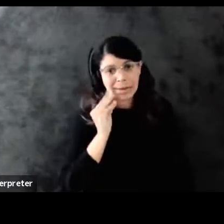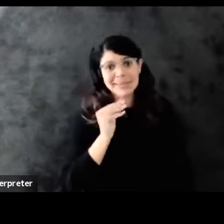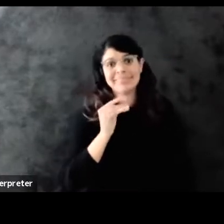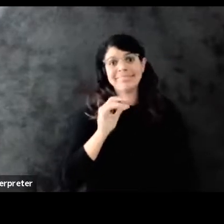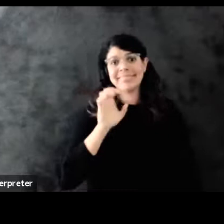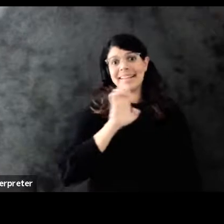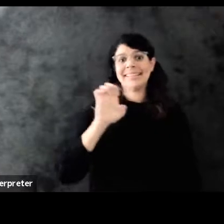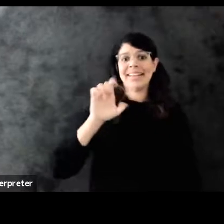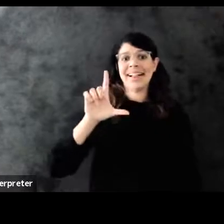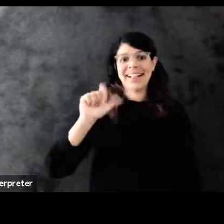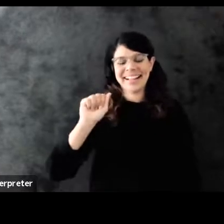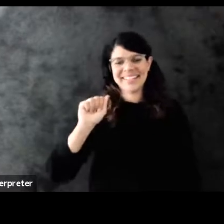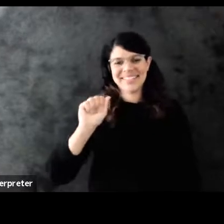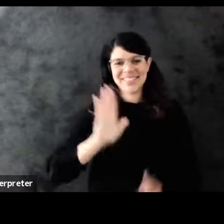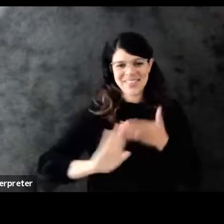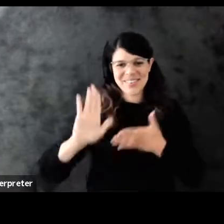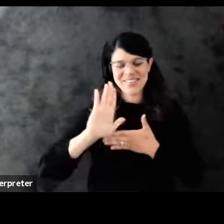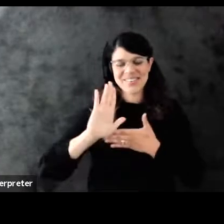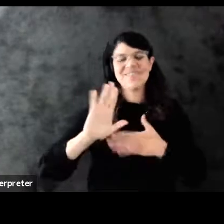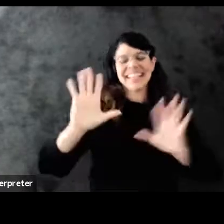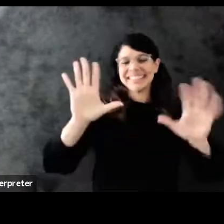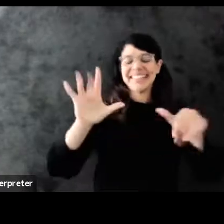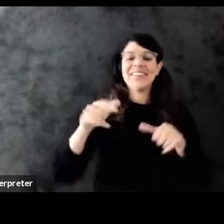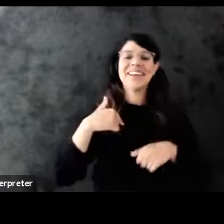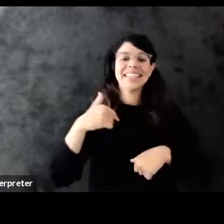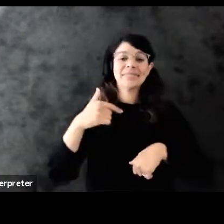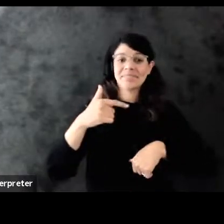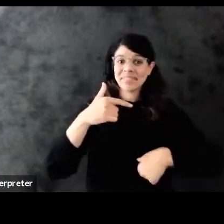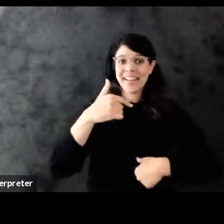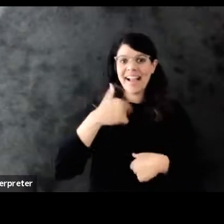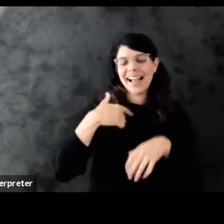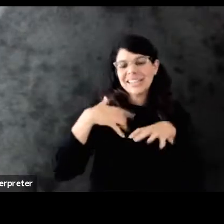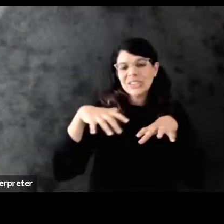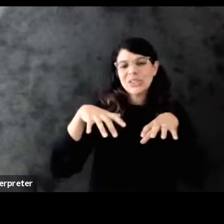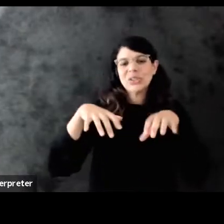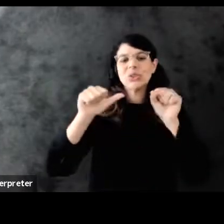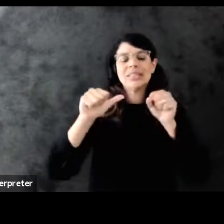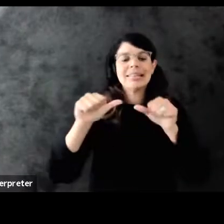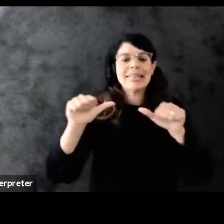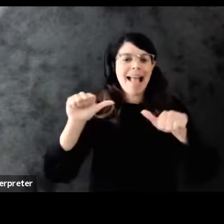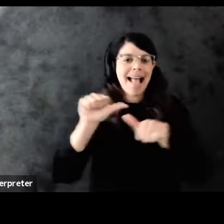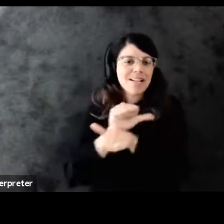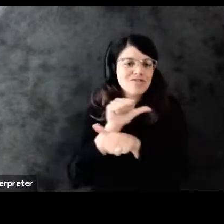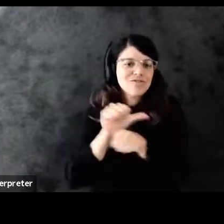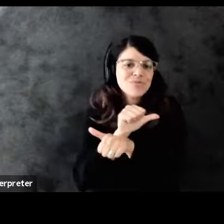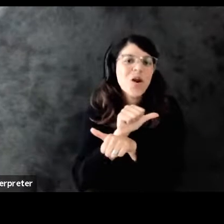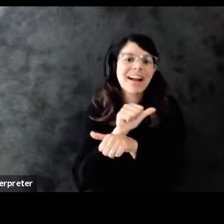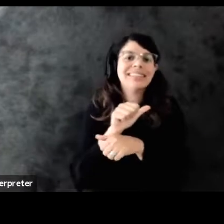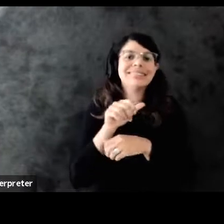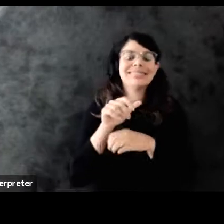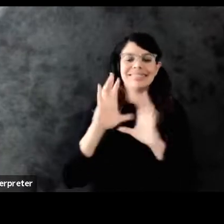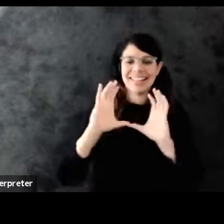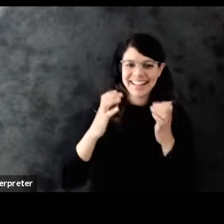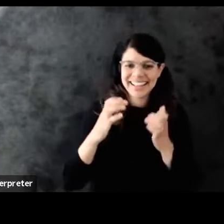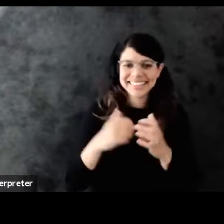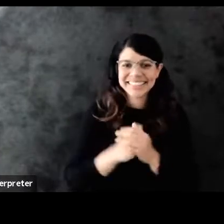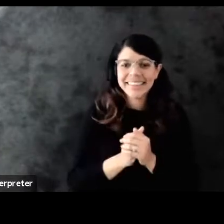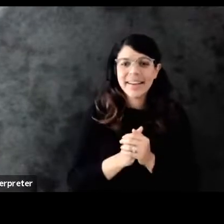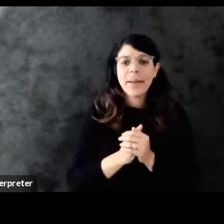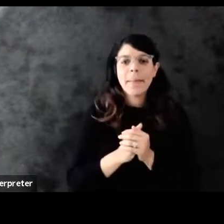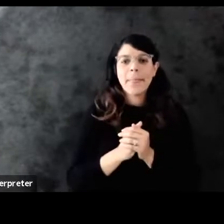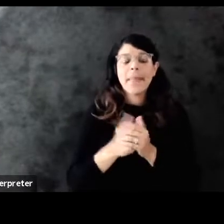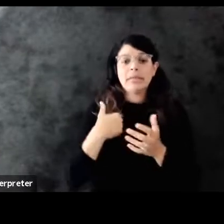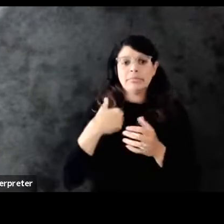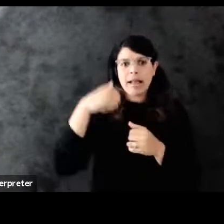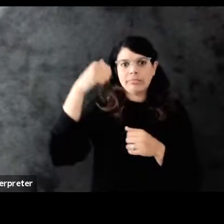an algebra class. I never had algebra, so I took an. I didn't know that at the time that the algebra course I took was